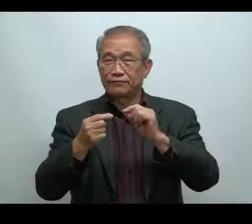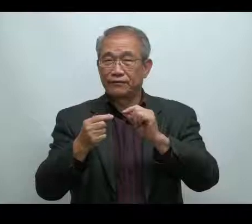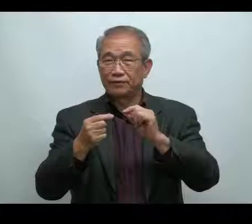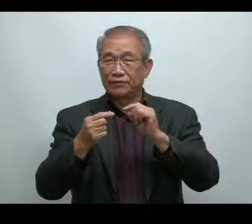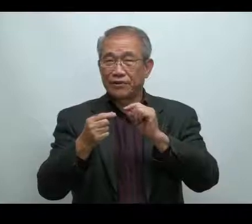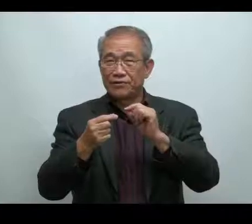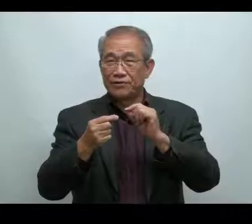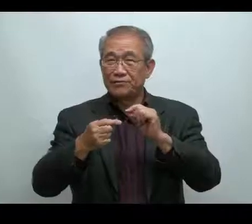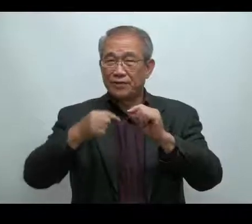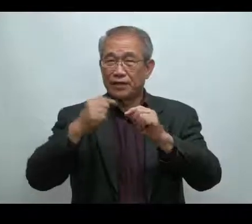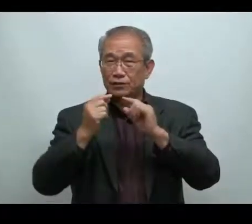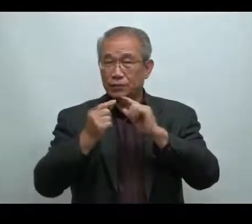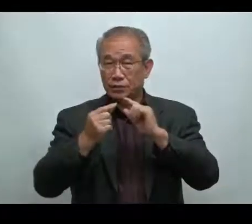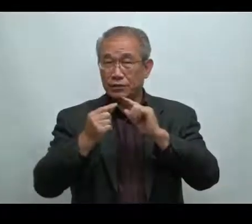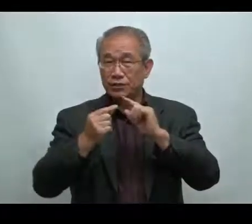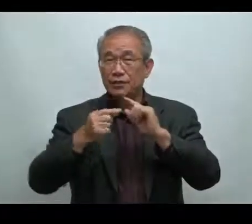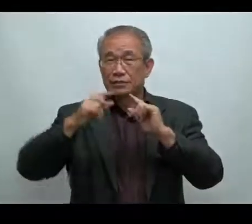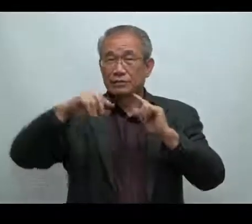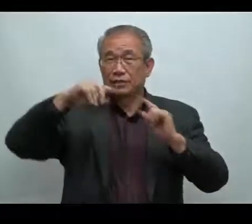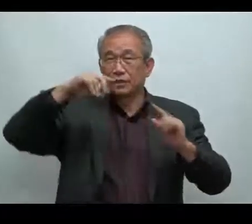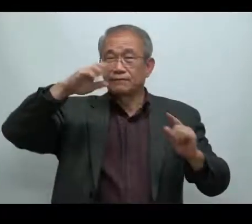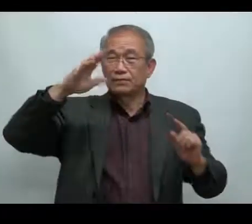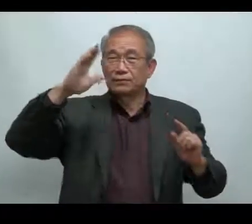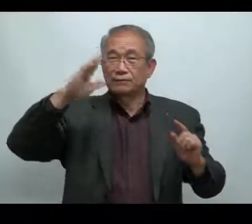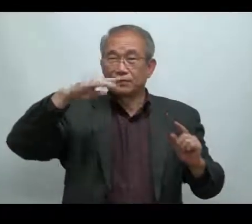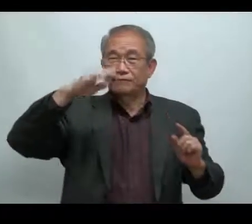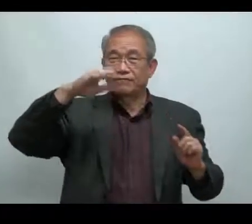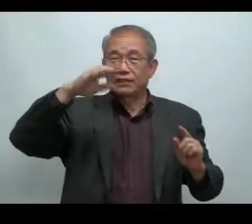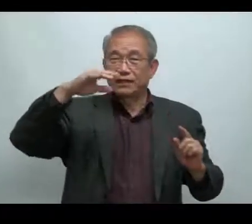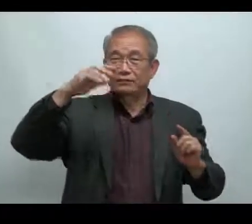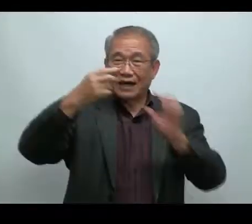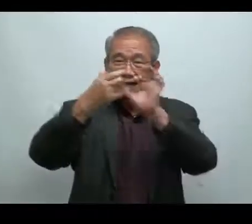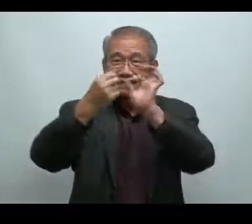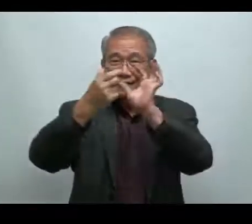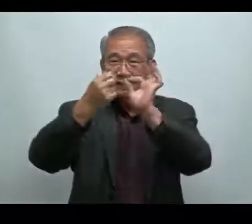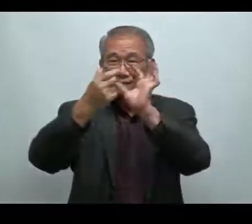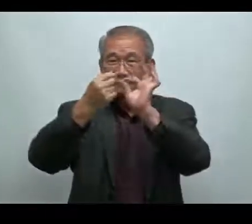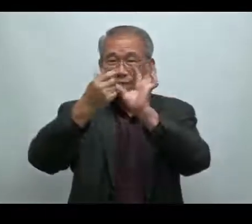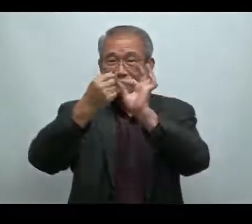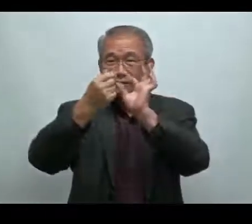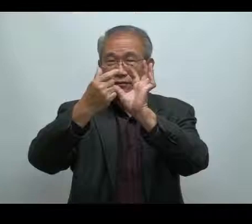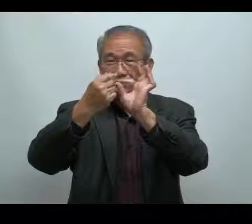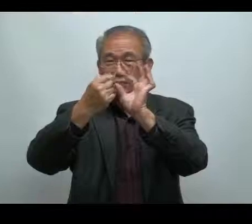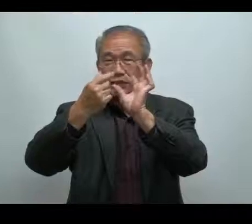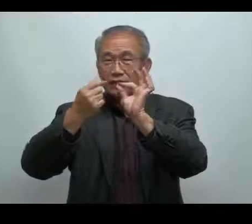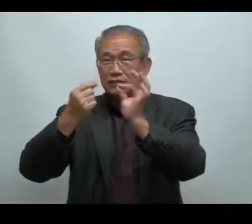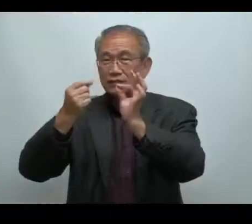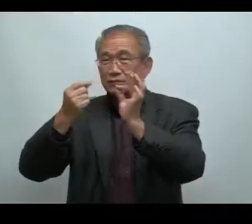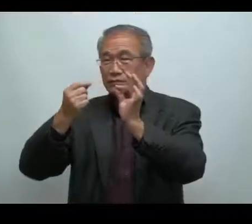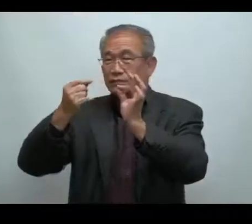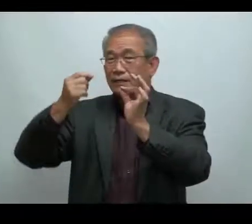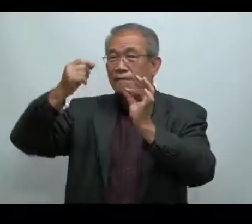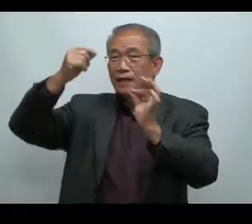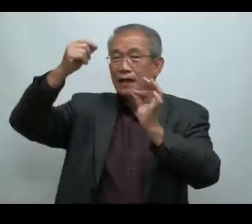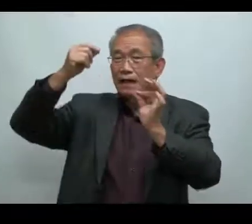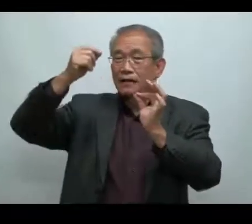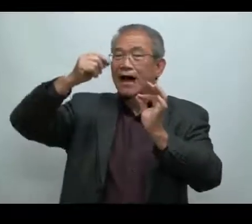folds are thinner and shorter, your feeling of tightening of the vocal folds is going to be